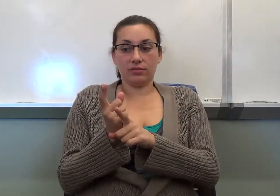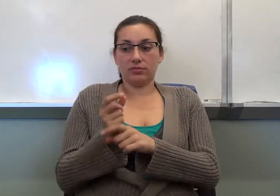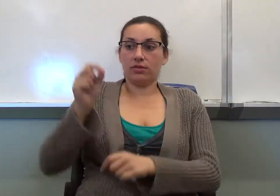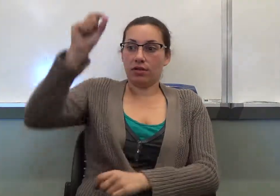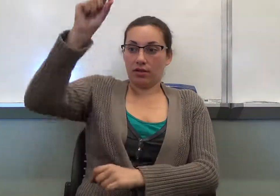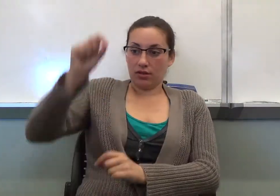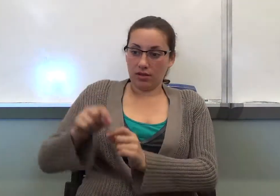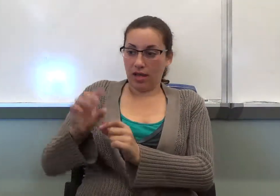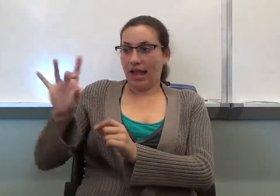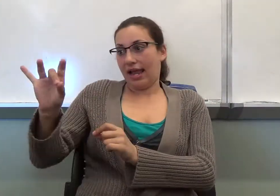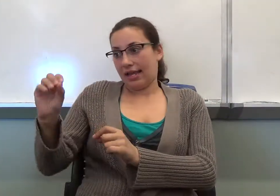60, 60.